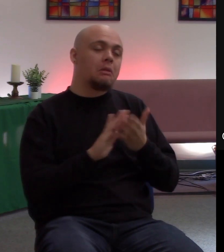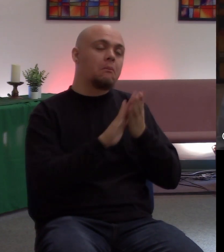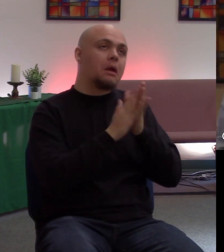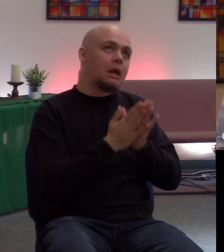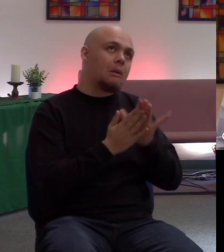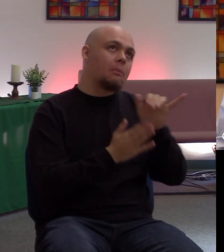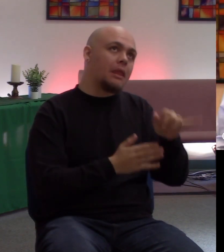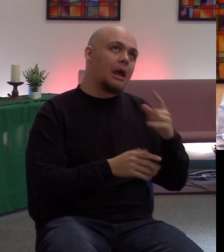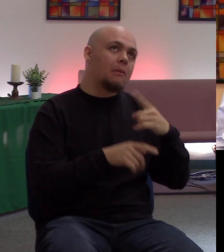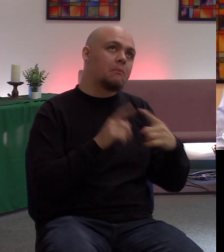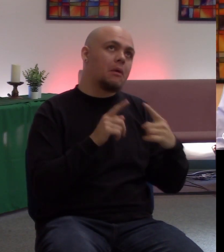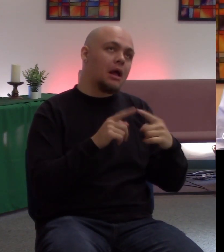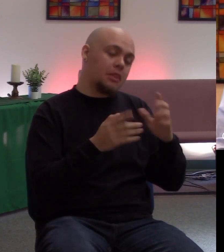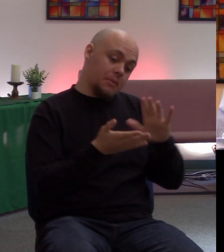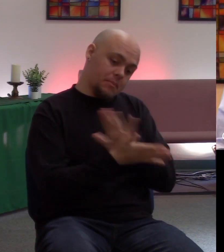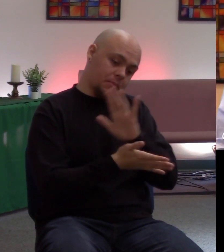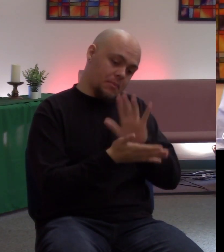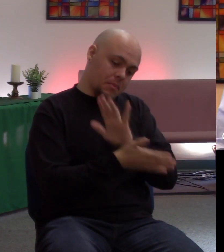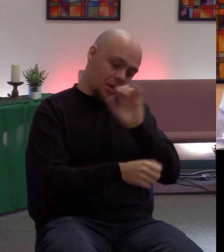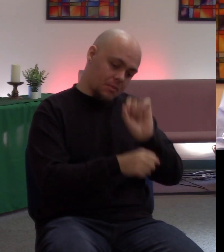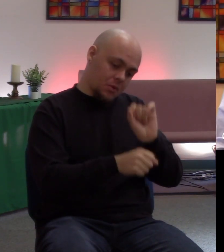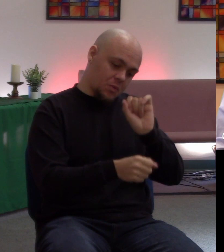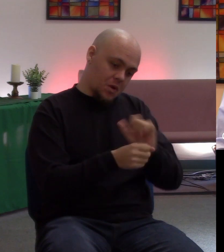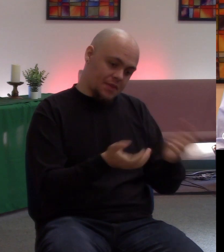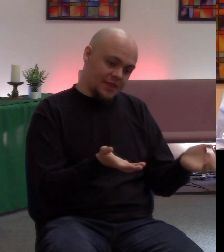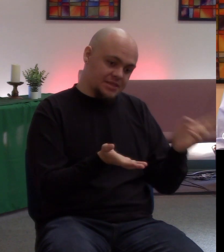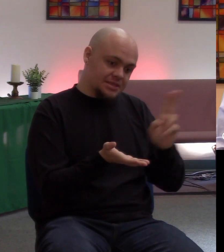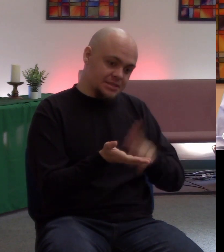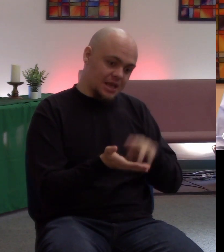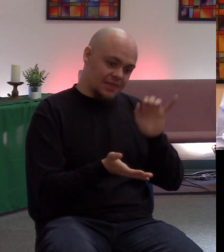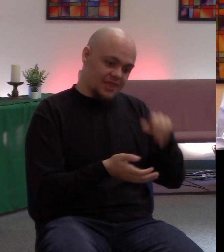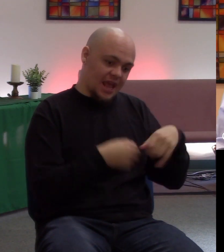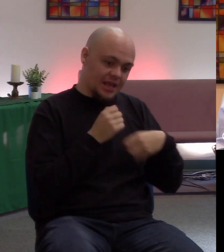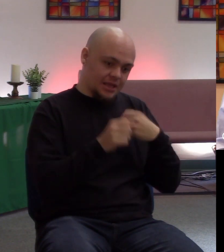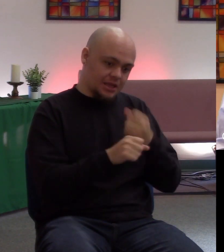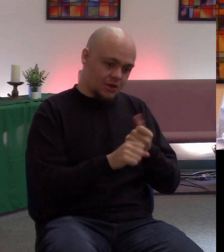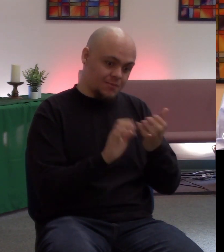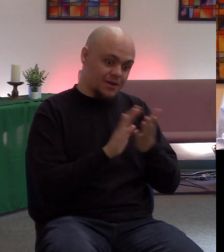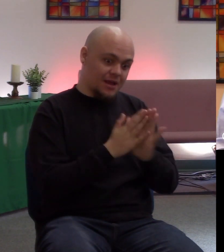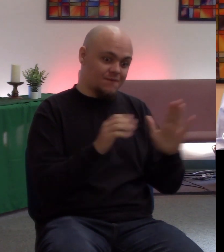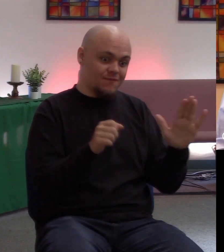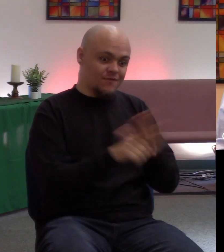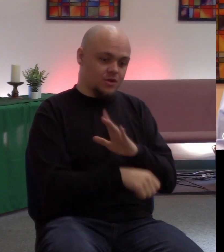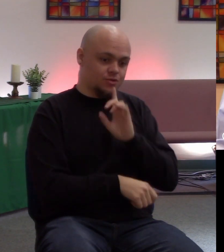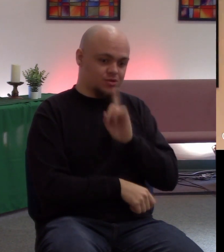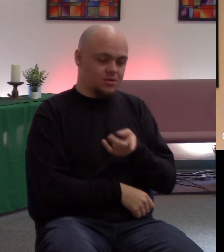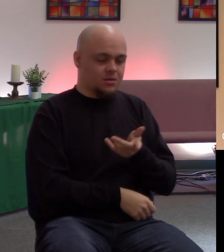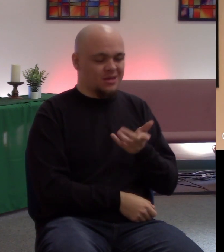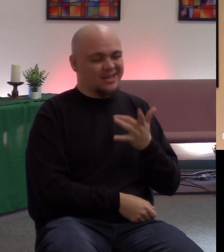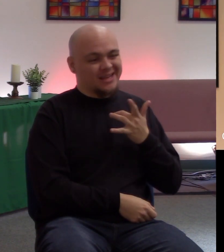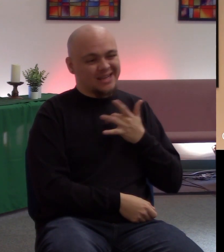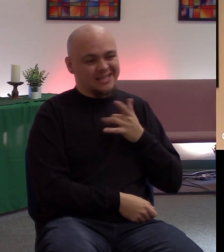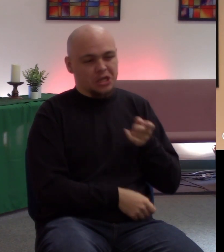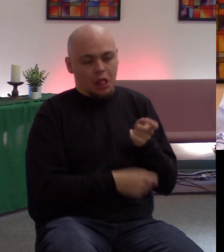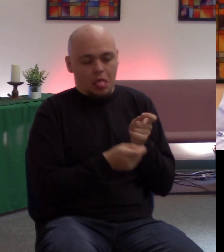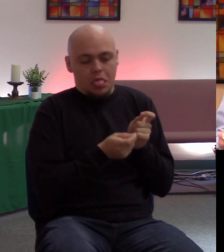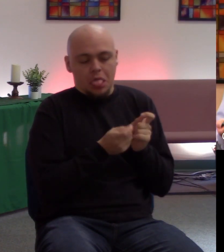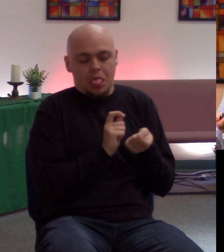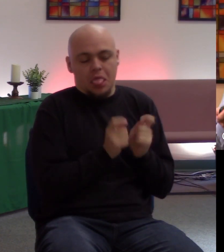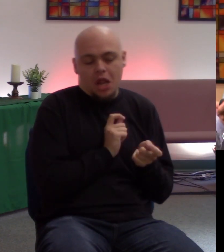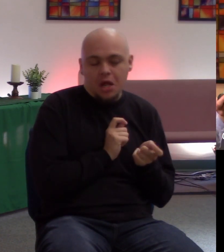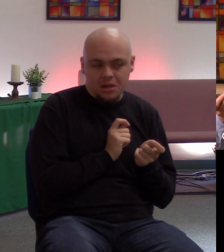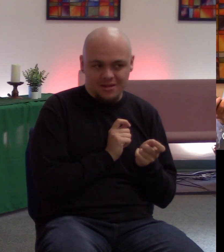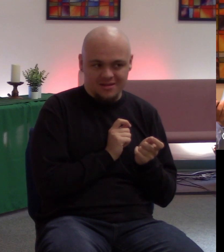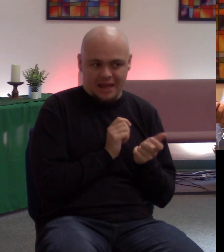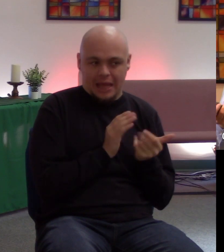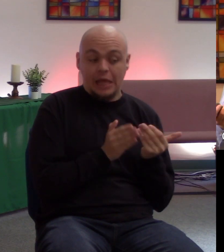Oh, well, they became it, but there were like some paperwork that they signed that year. Okay,